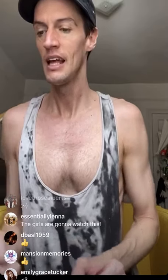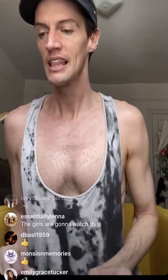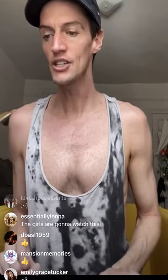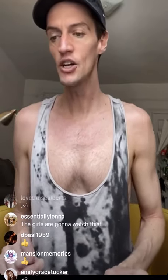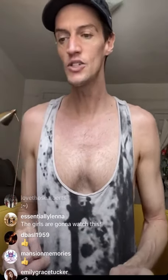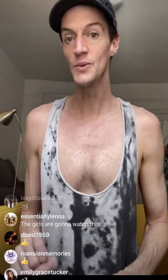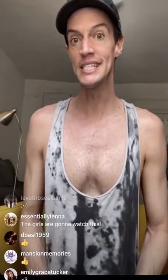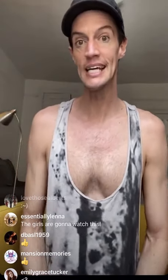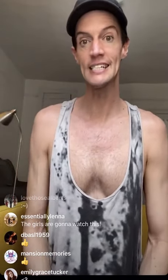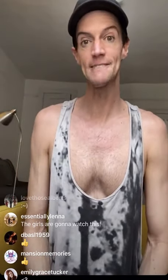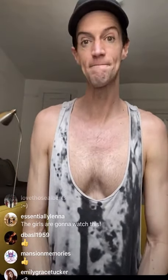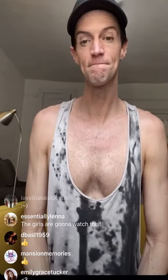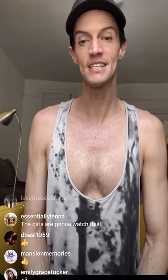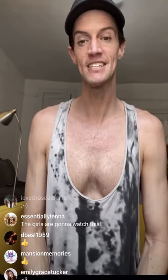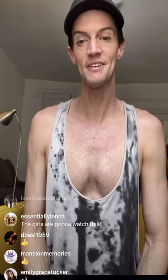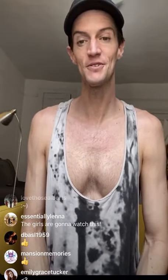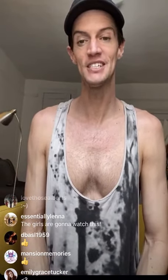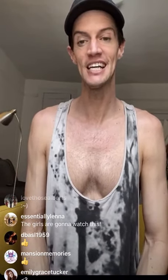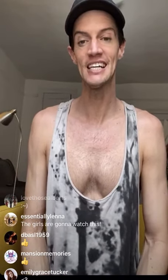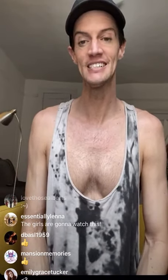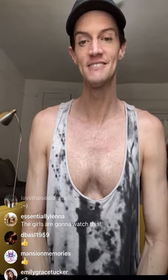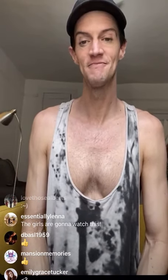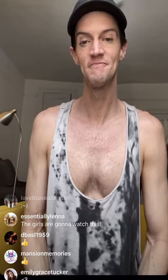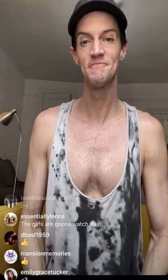Let's go to ticket, the sign for ticket.